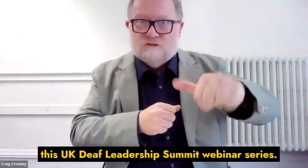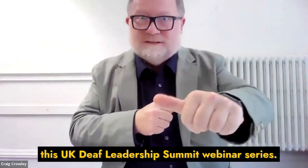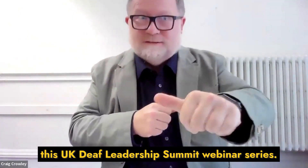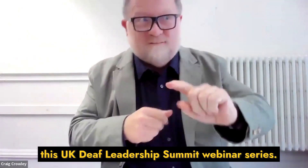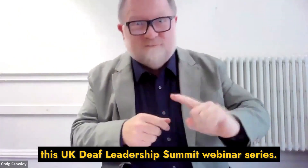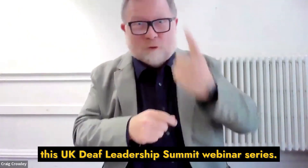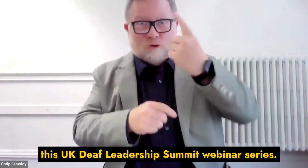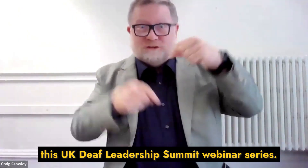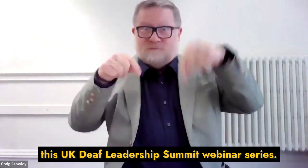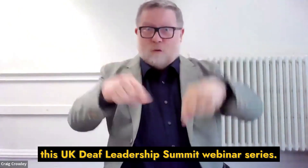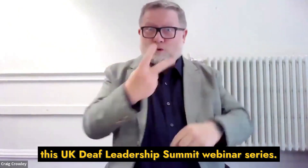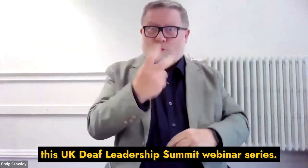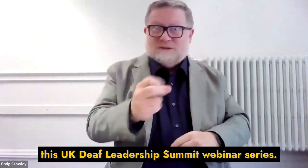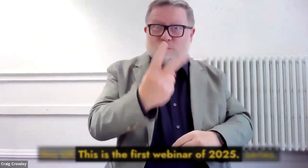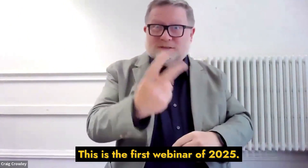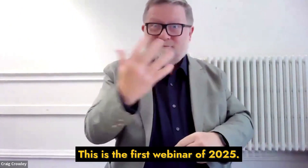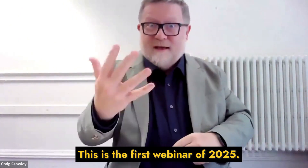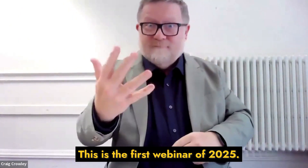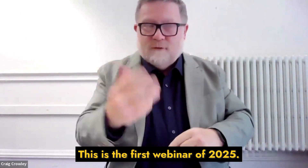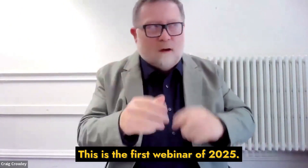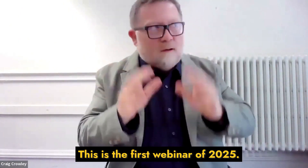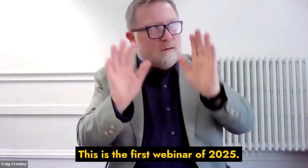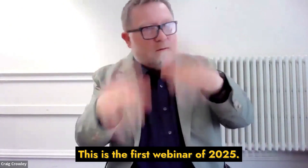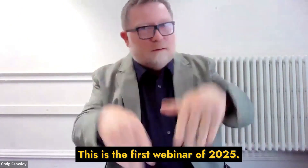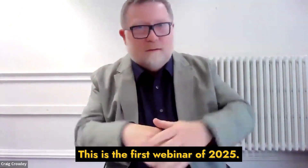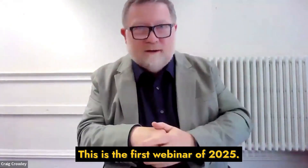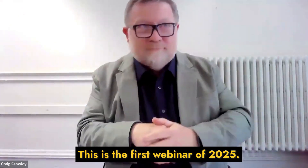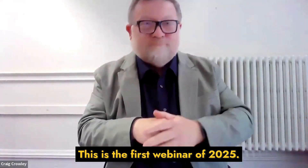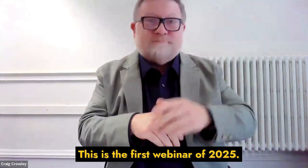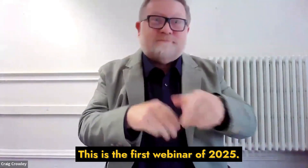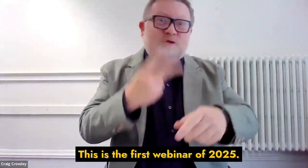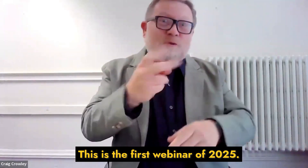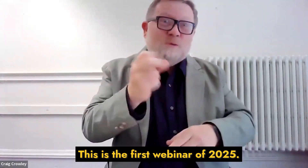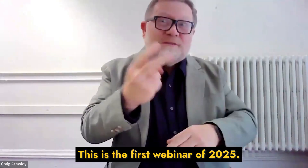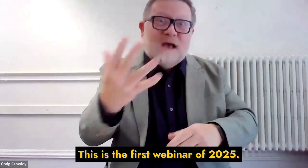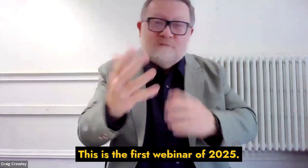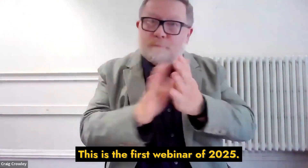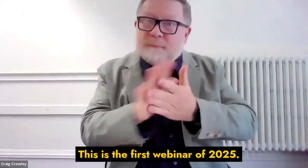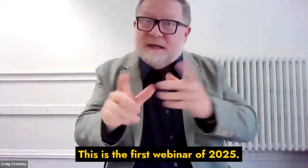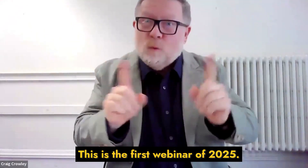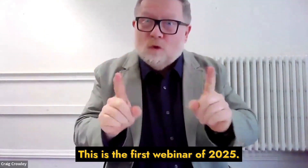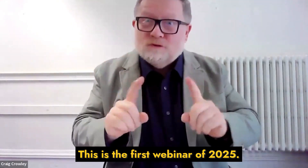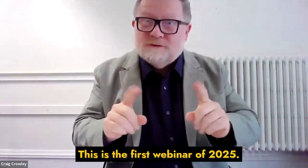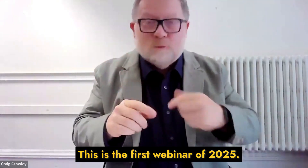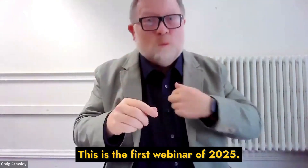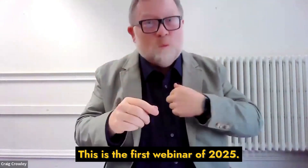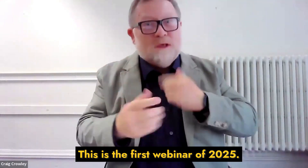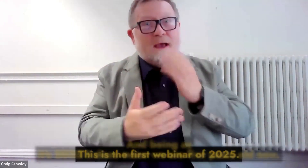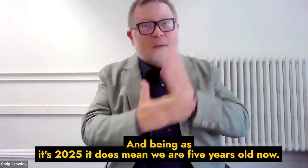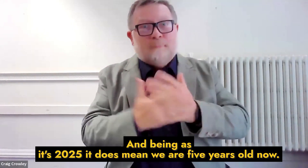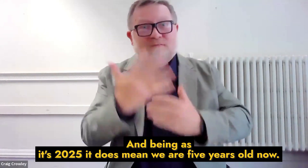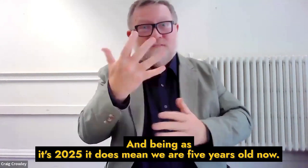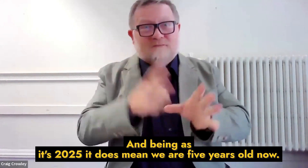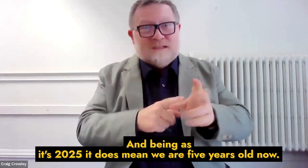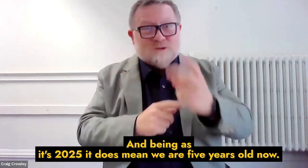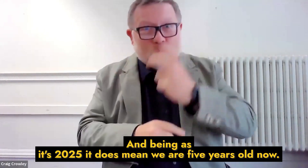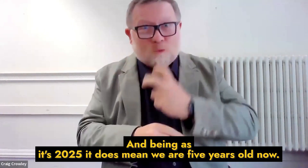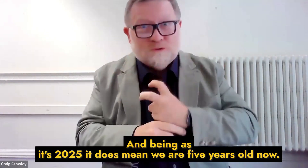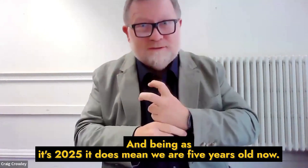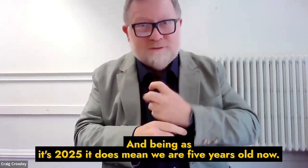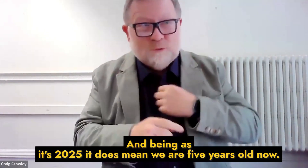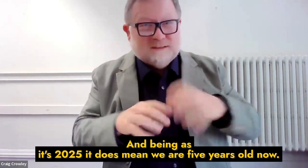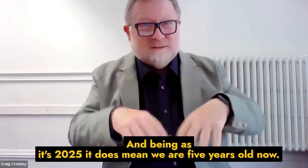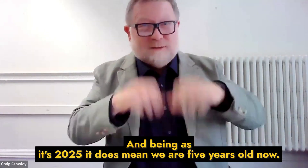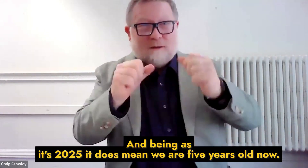Summit webinar series. This is the first webinar of 2025, and being as